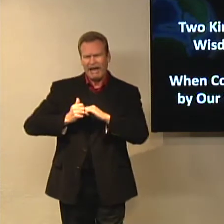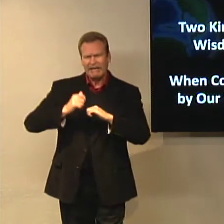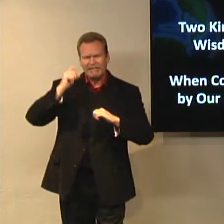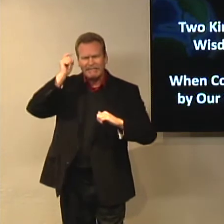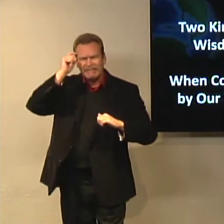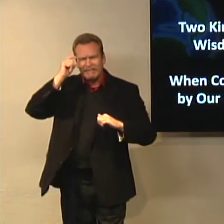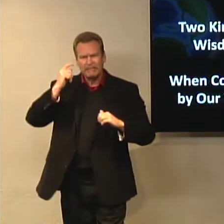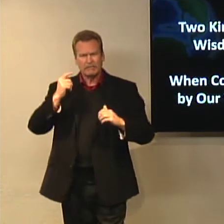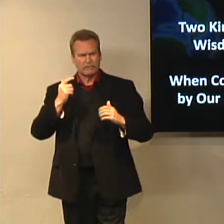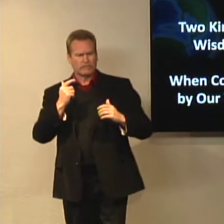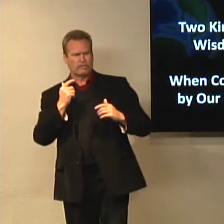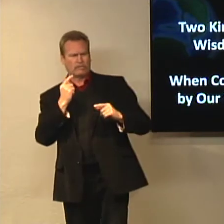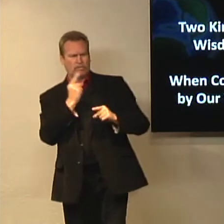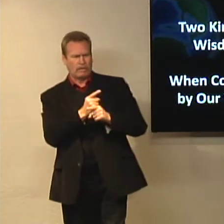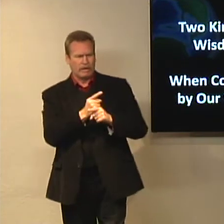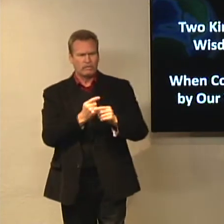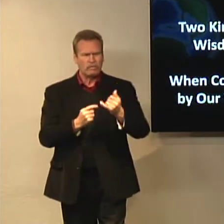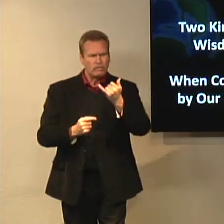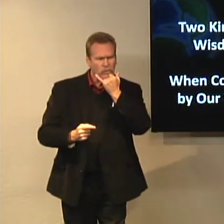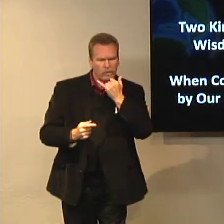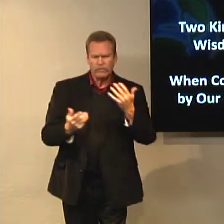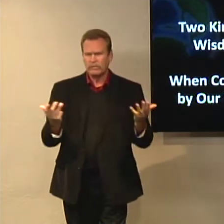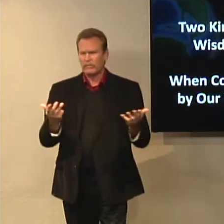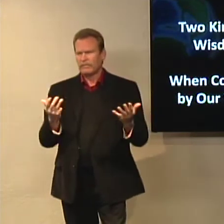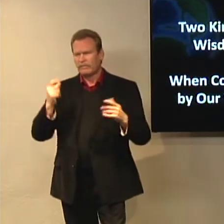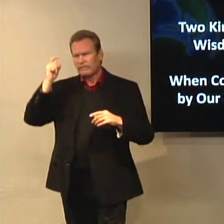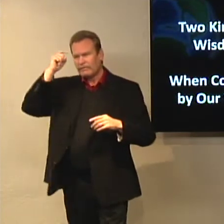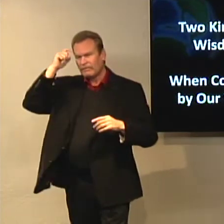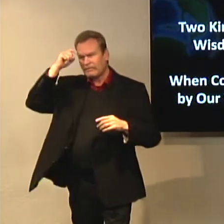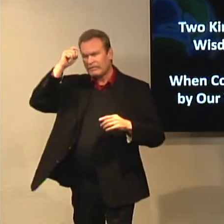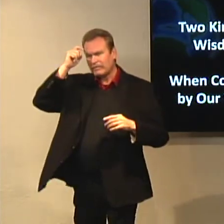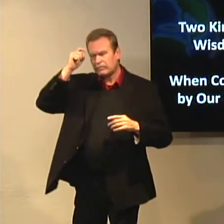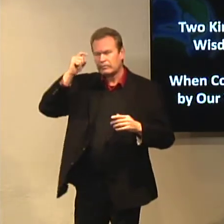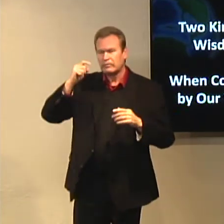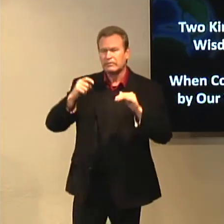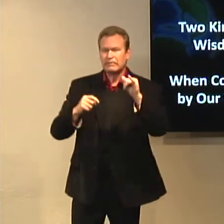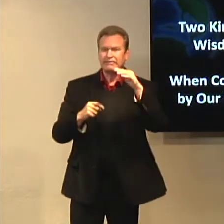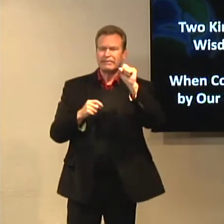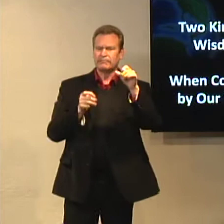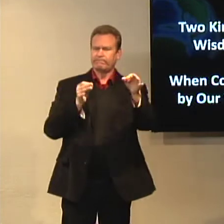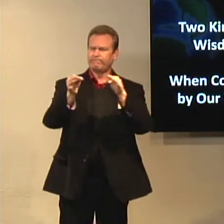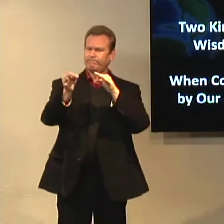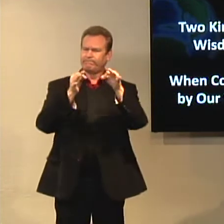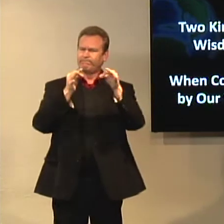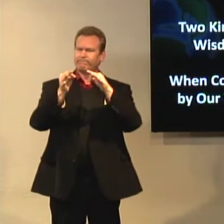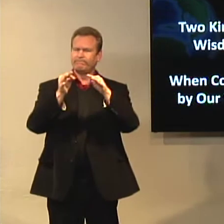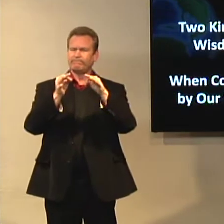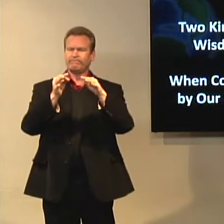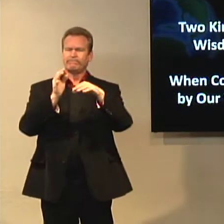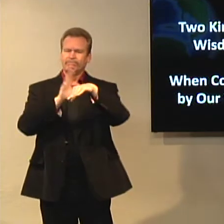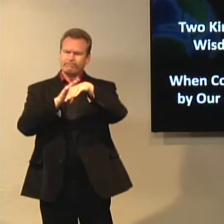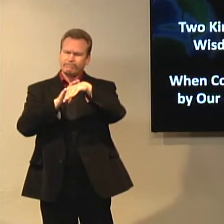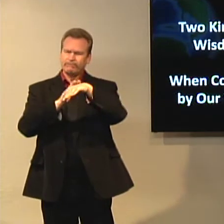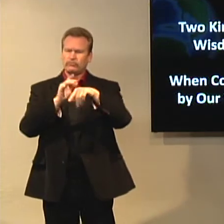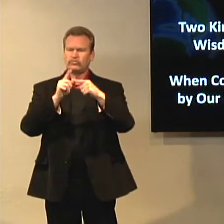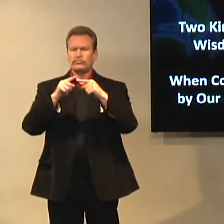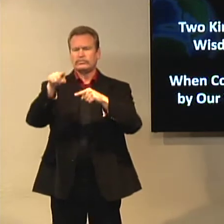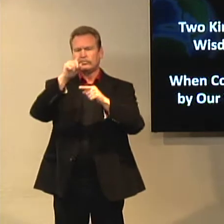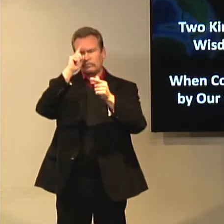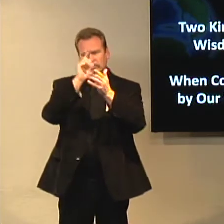Okay, how can we recognize the right or wrong kinds of wisdom? And so James is going to go ahead and he's going to give us a